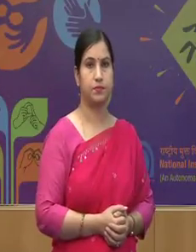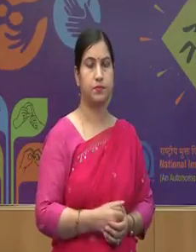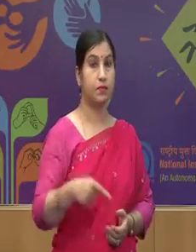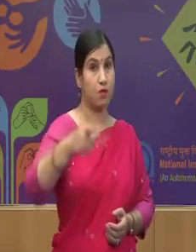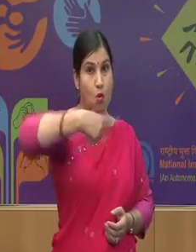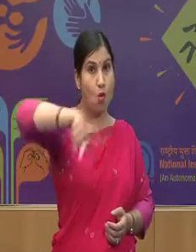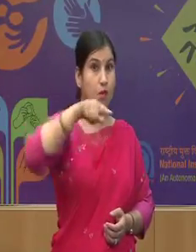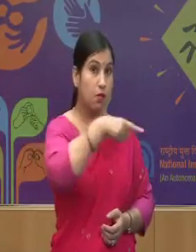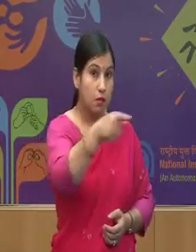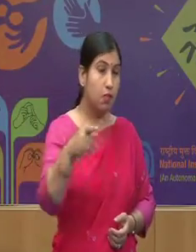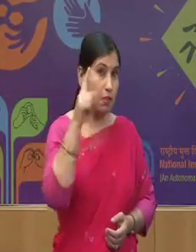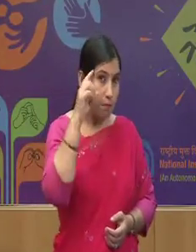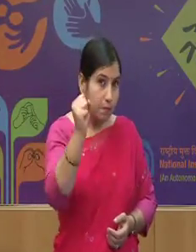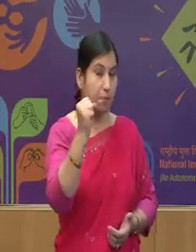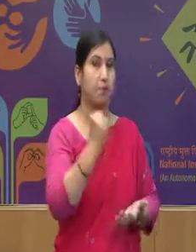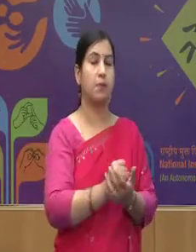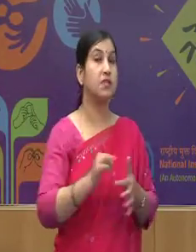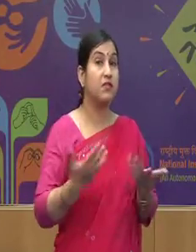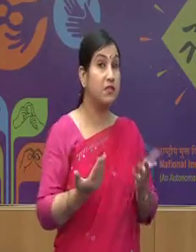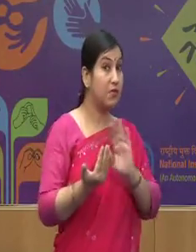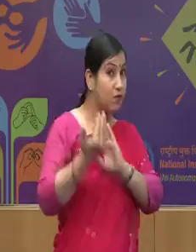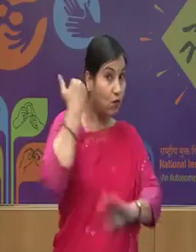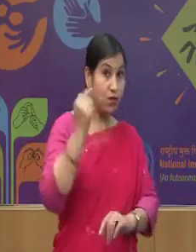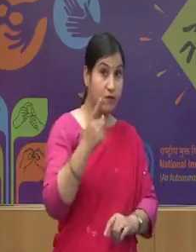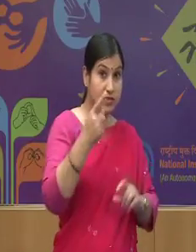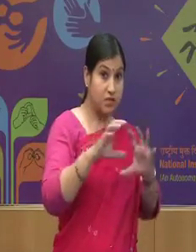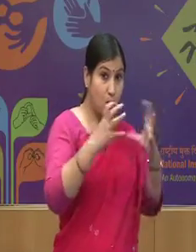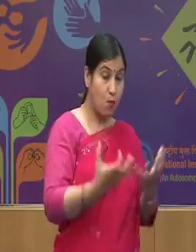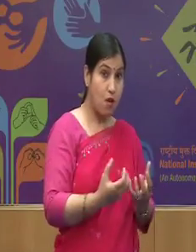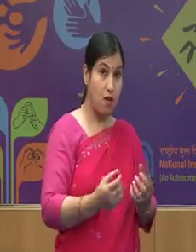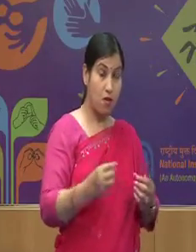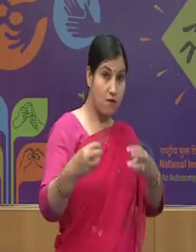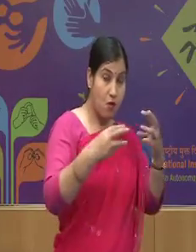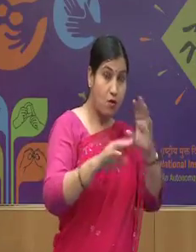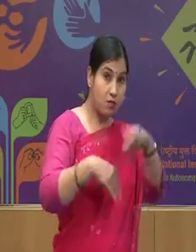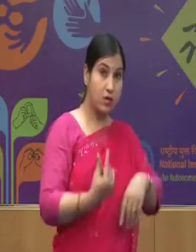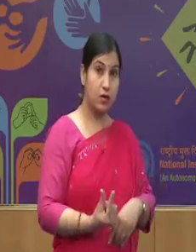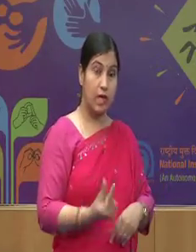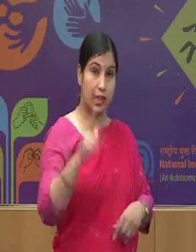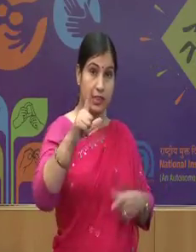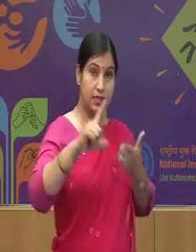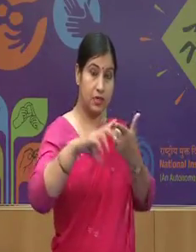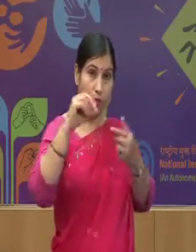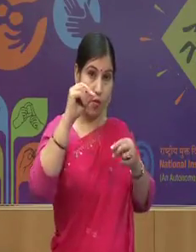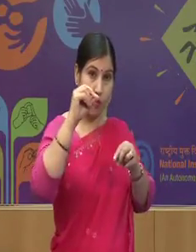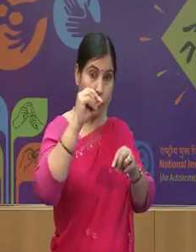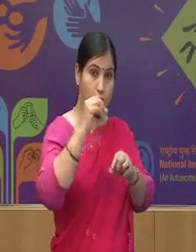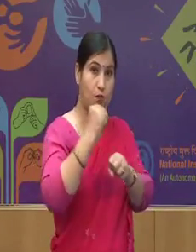We should remember that, like League of Nations, the UNO too aimed at maintaining peace and security in the